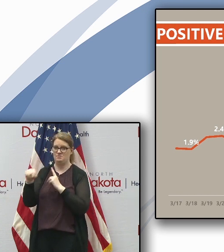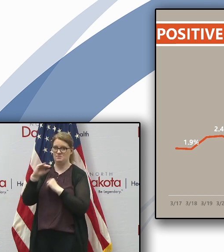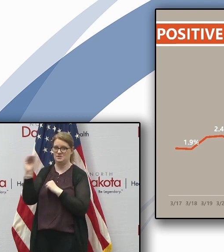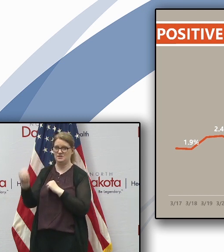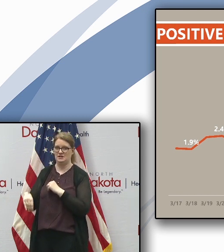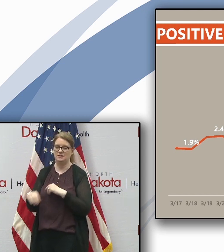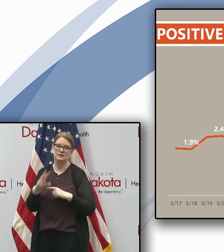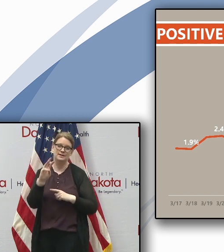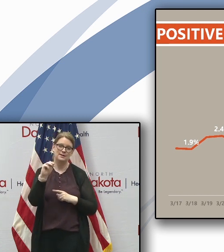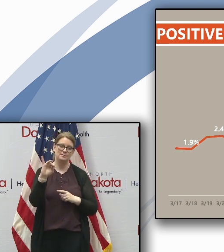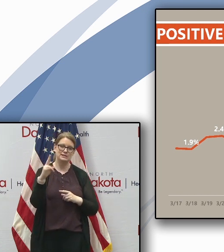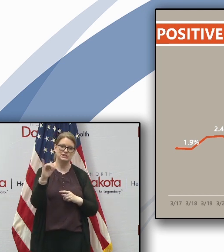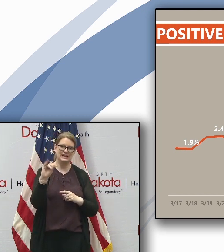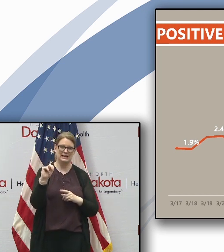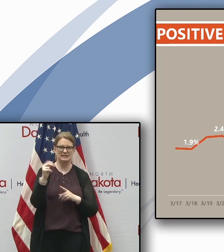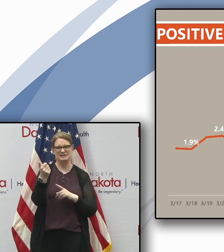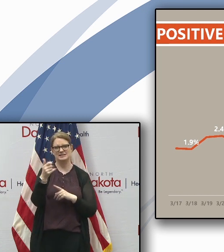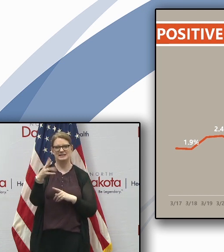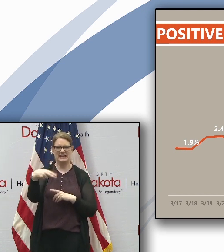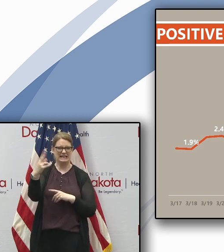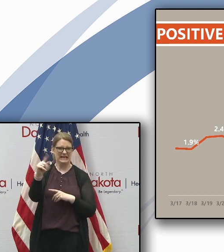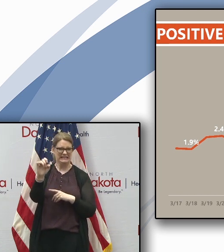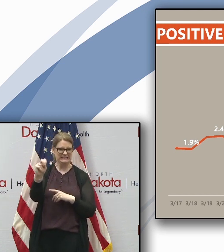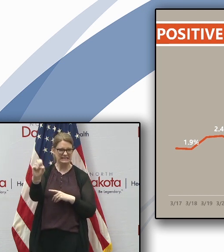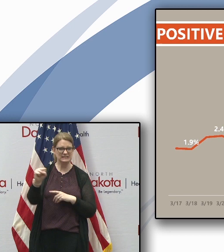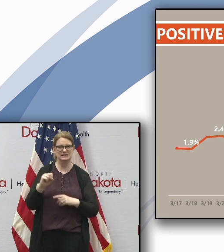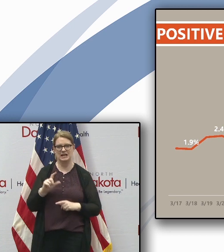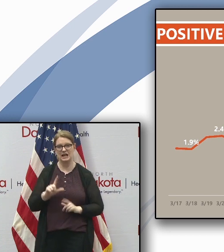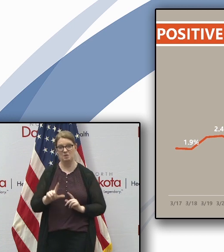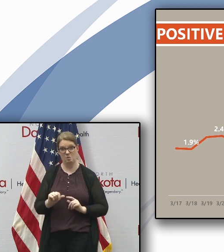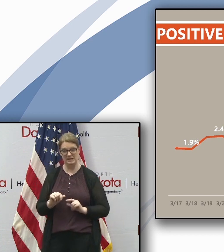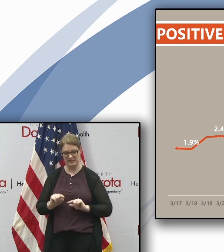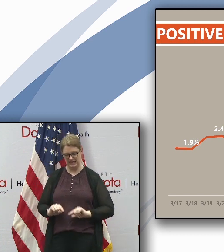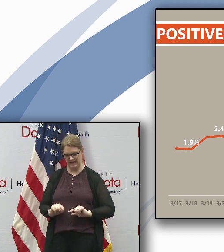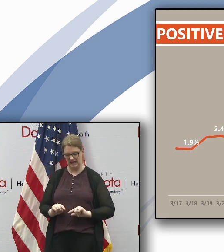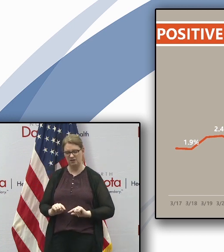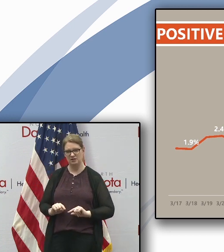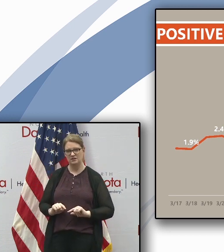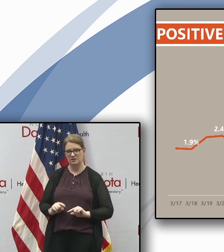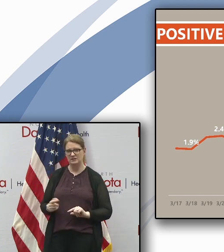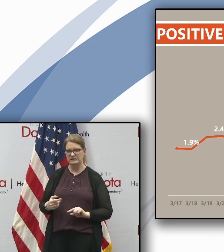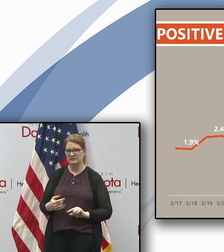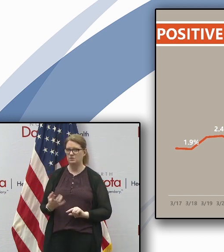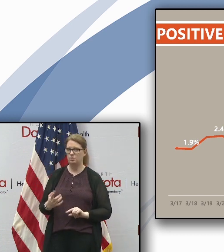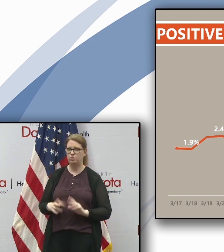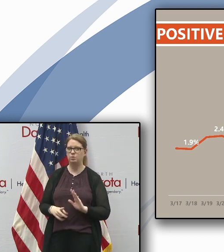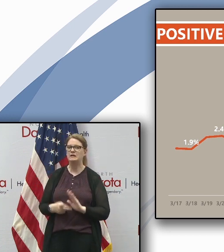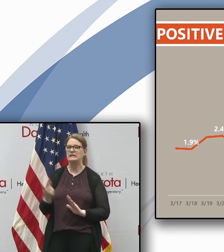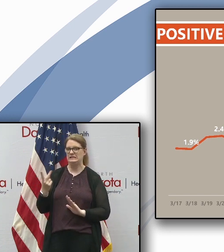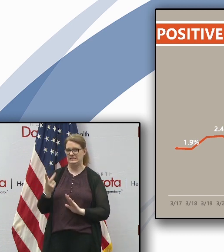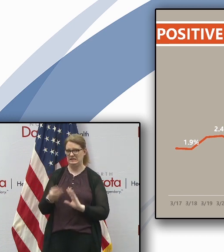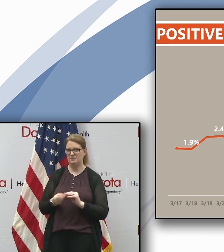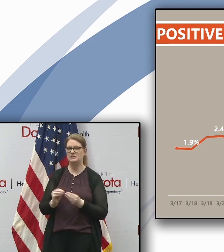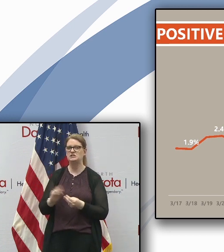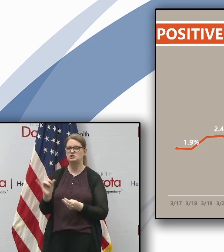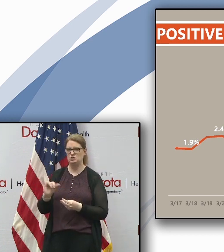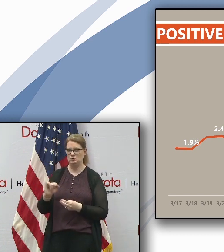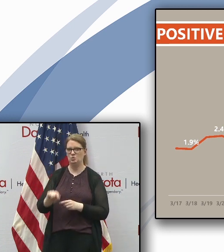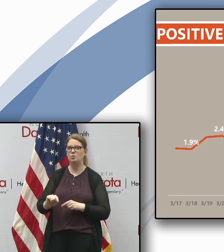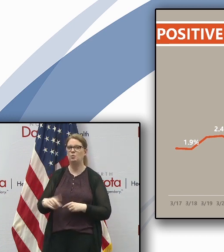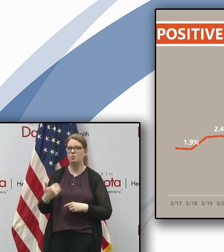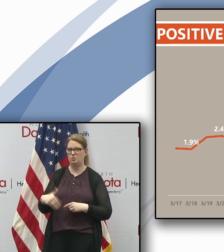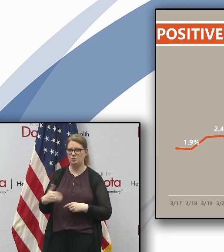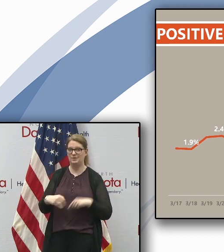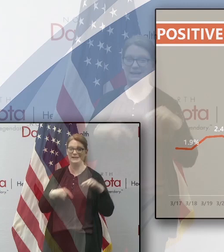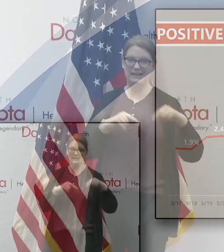Michigan was in the high teens, and Louisiana also up there well into the double digits. And so again, we